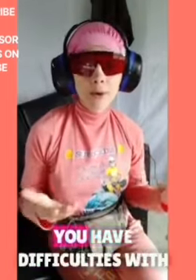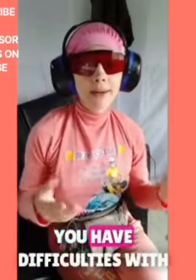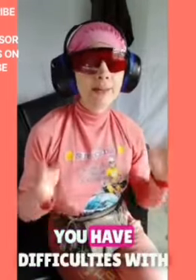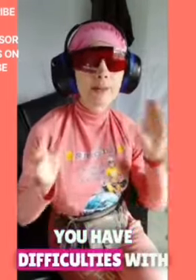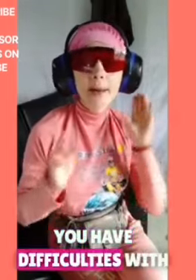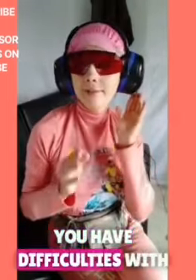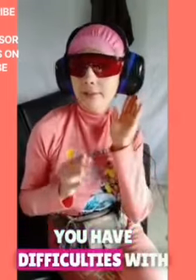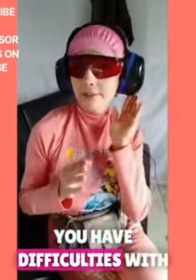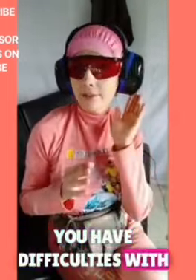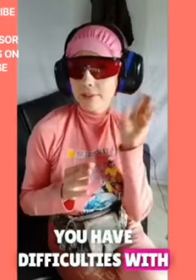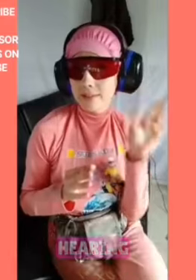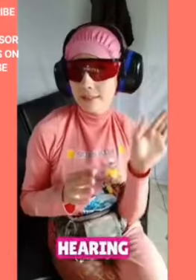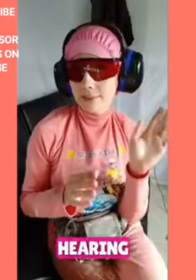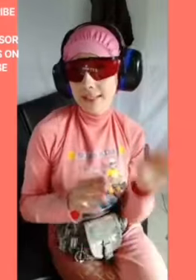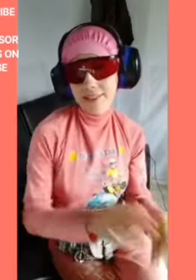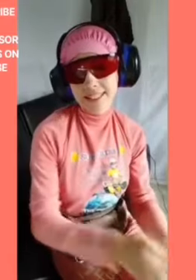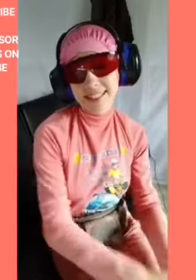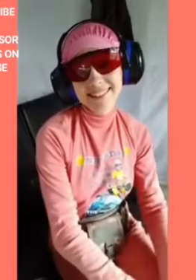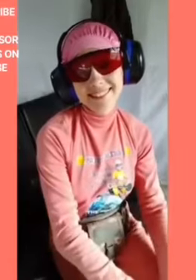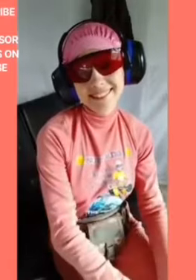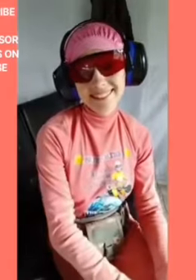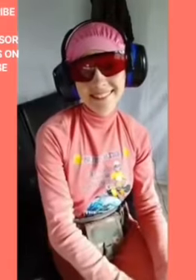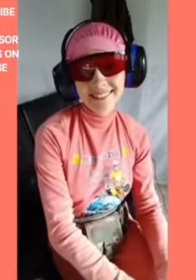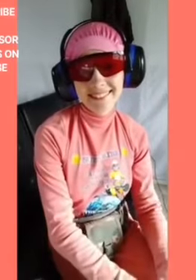have difficulties with hearing.